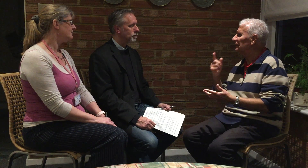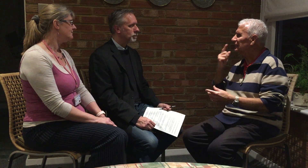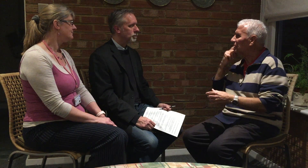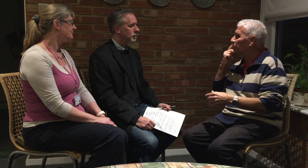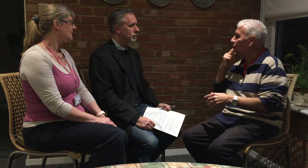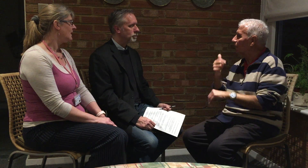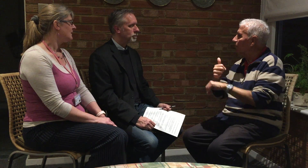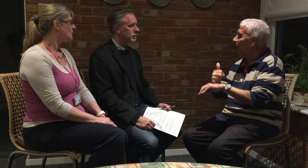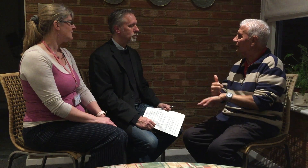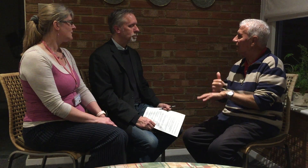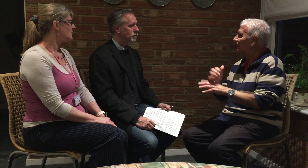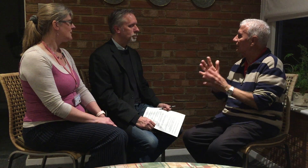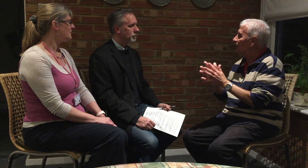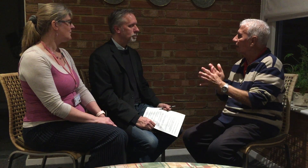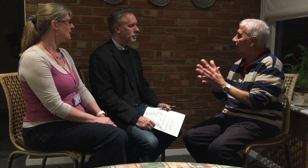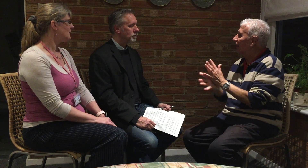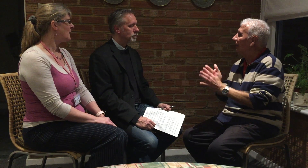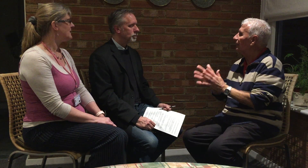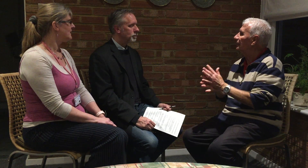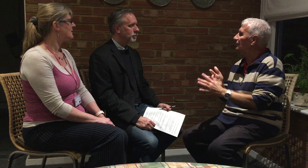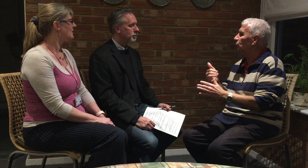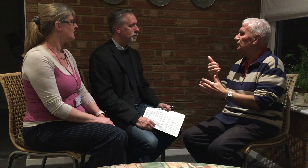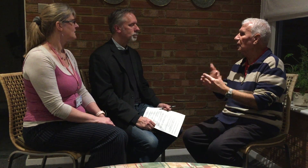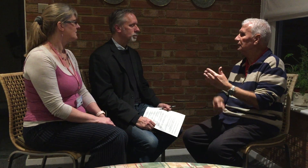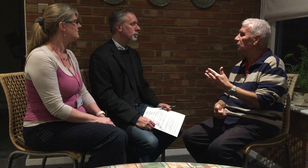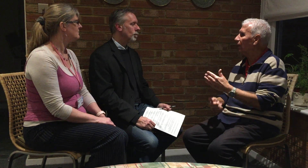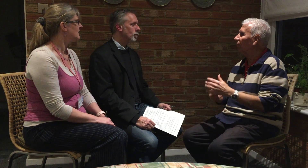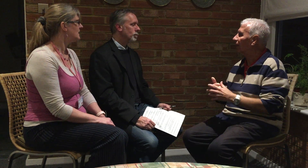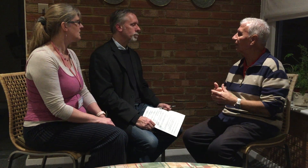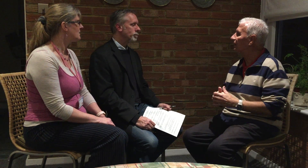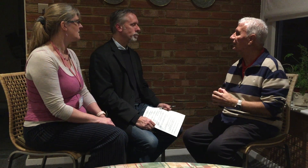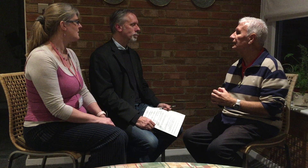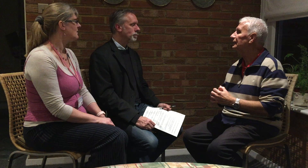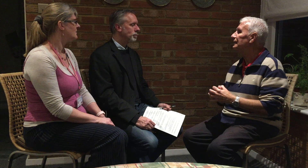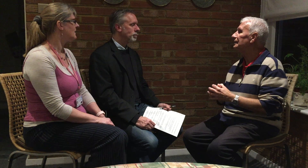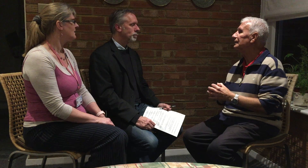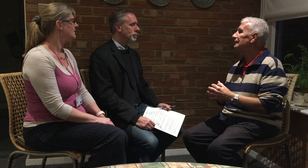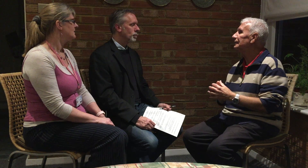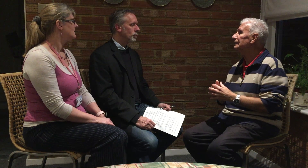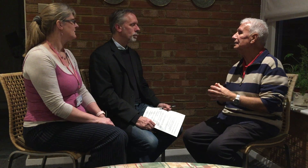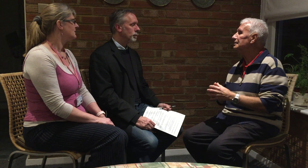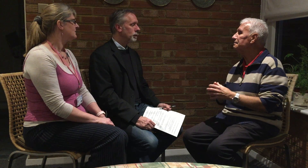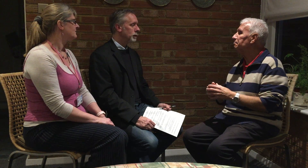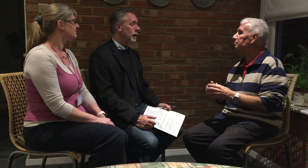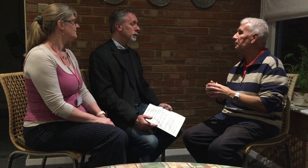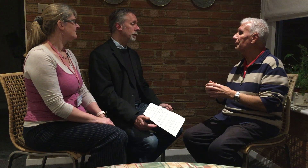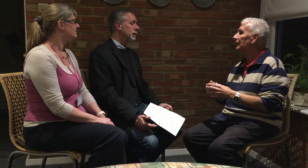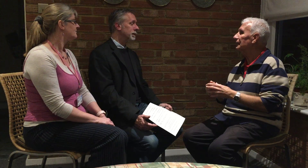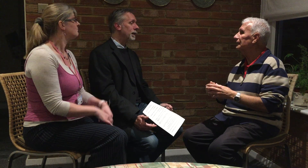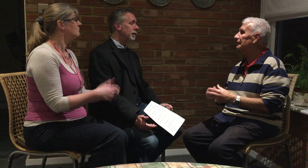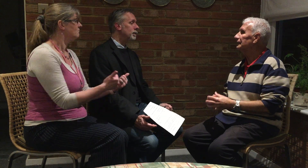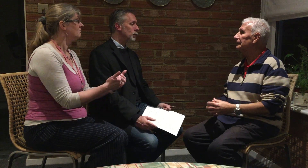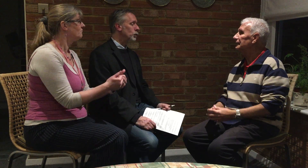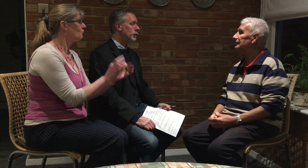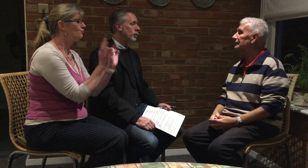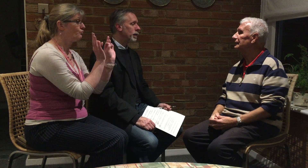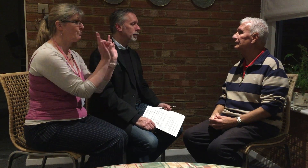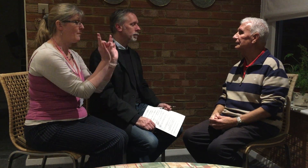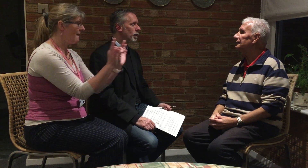lunchtime. Just simple little basic signs, really, just to start with. Yes, that's exactly the sort of thing that